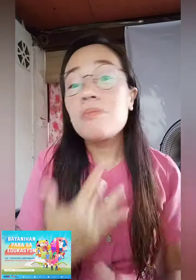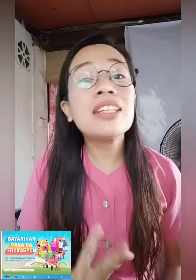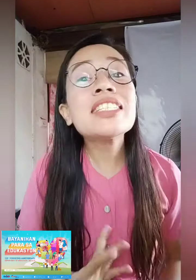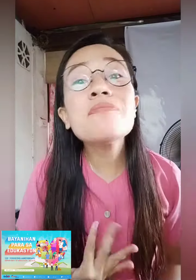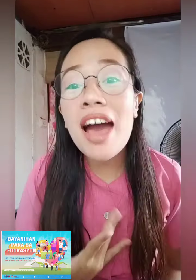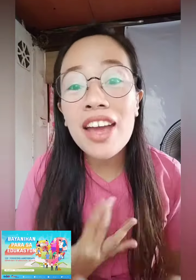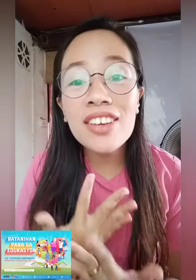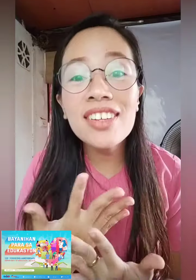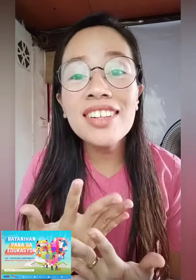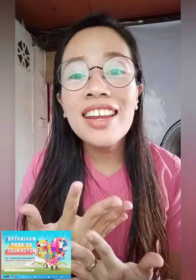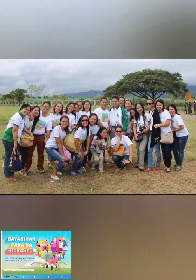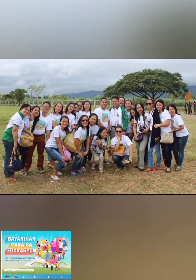inspired.